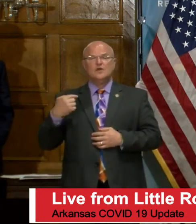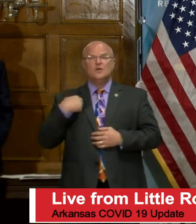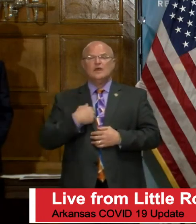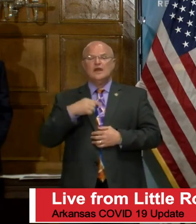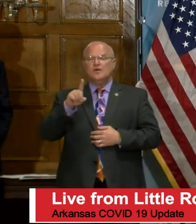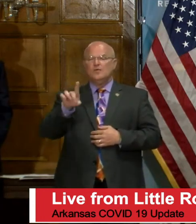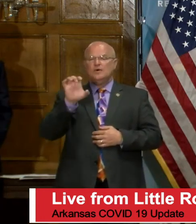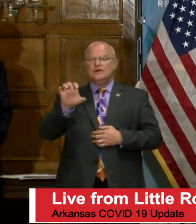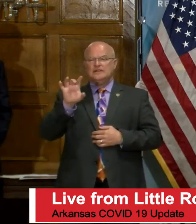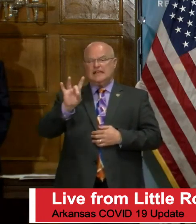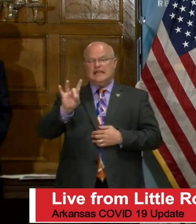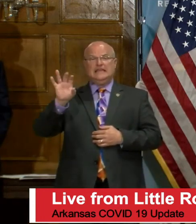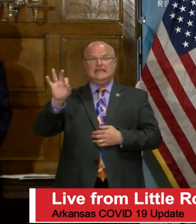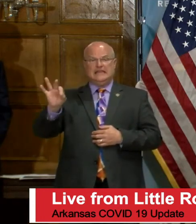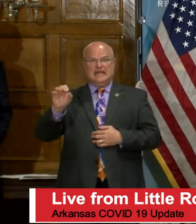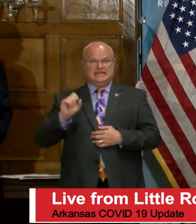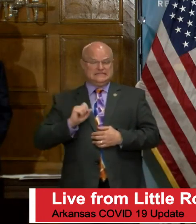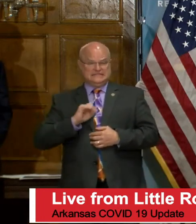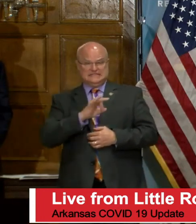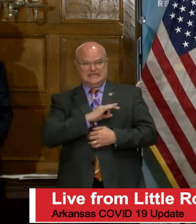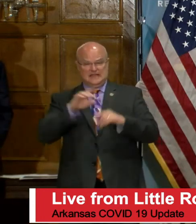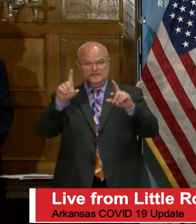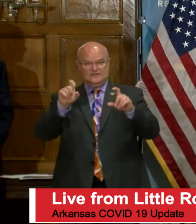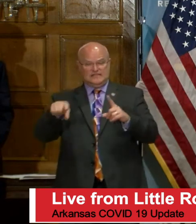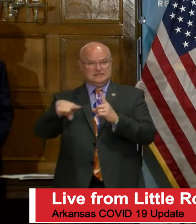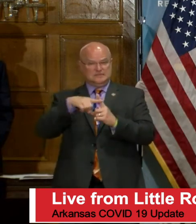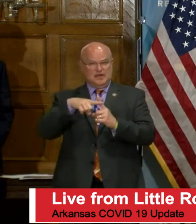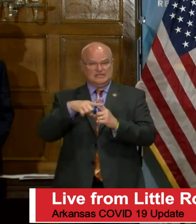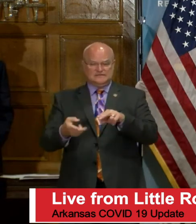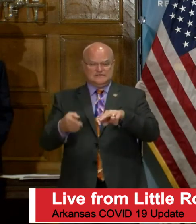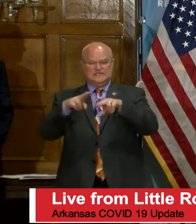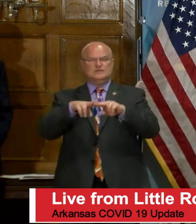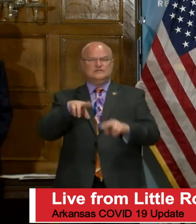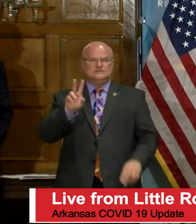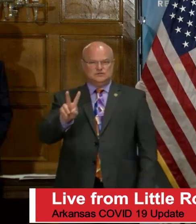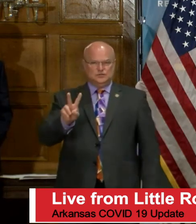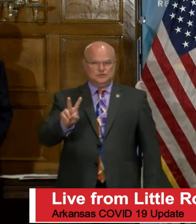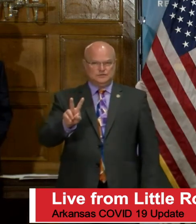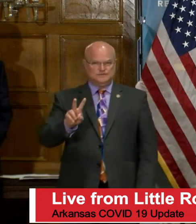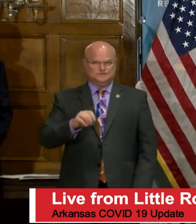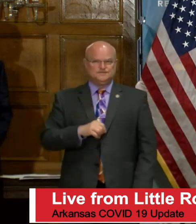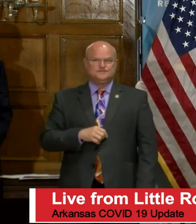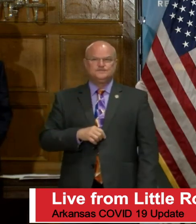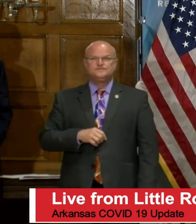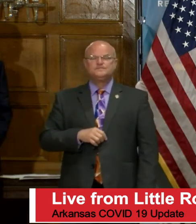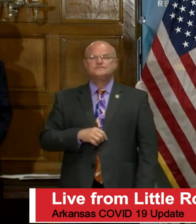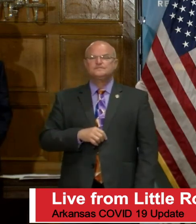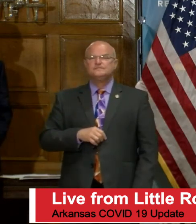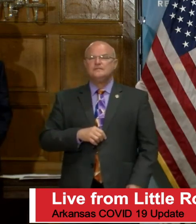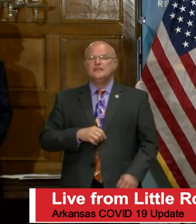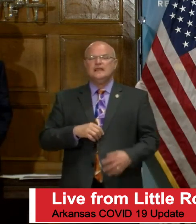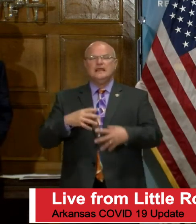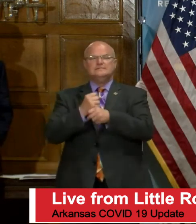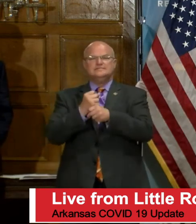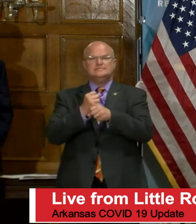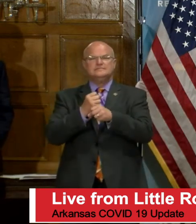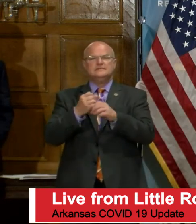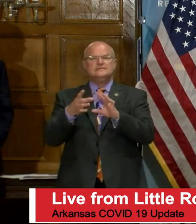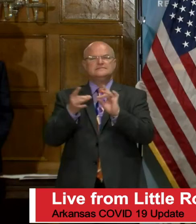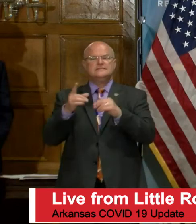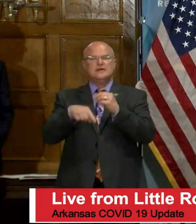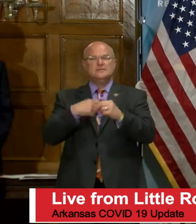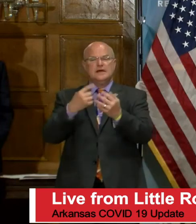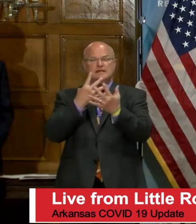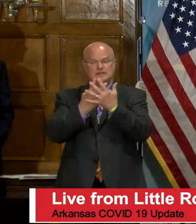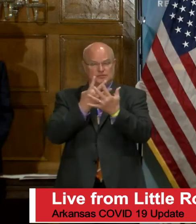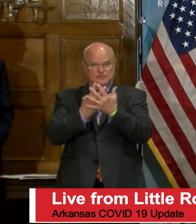we have 189 staff who have tested positive. That's an increase of 2 from yesterday. I'll briefly give an update also on